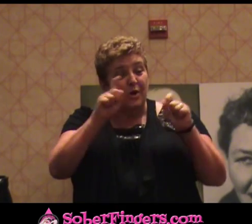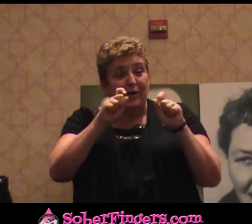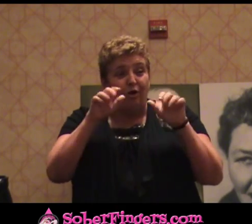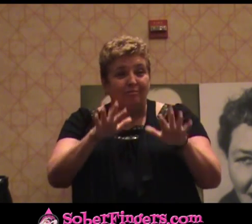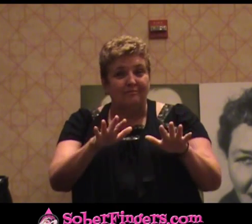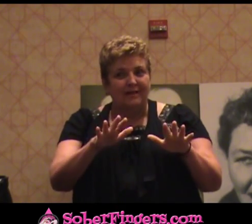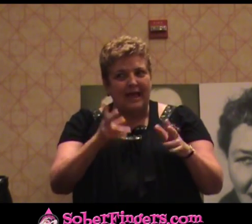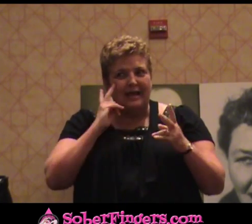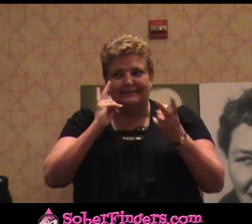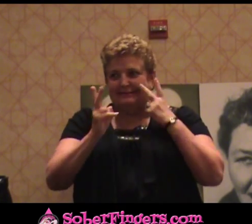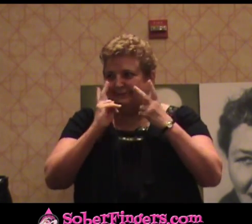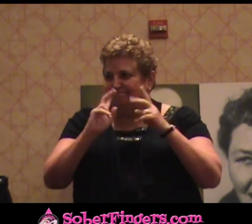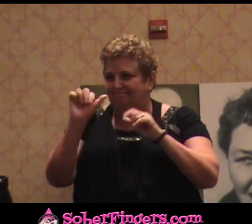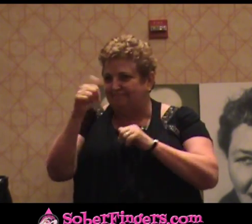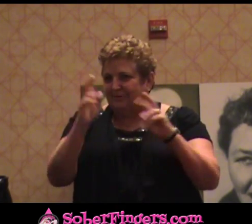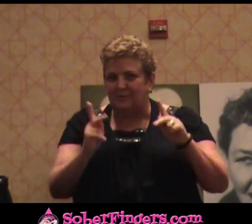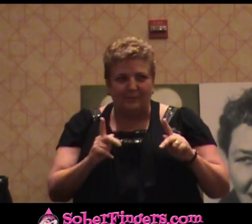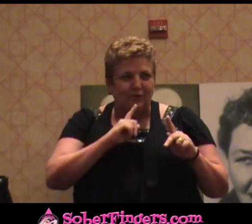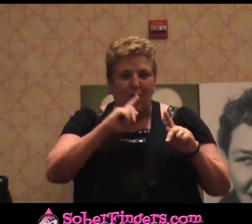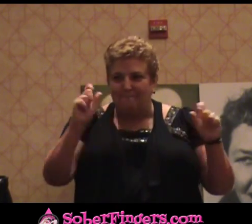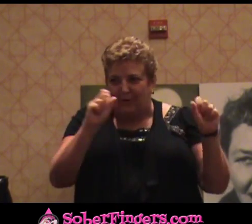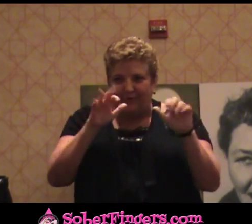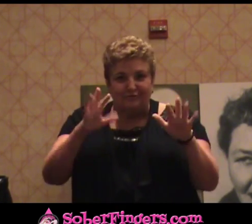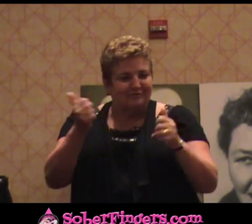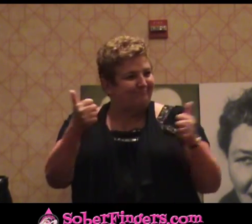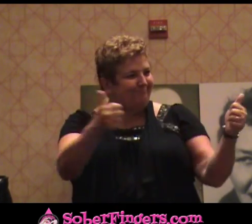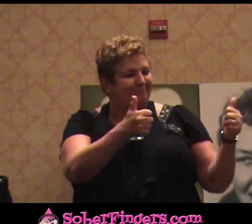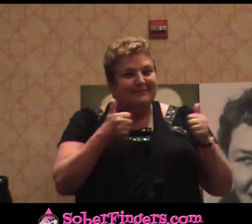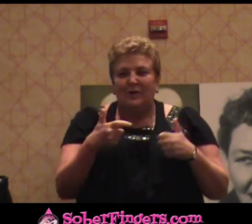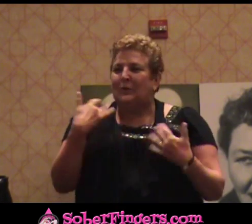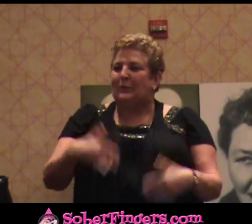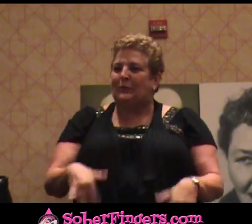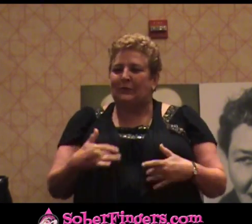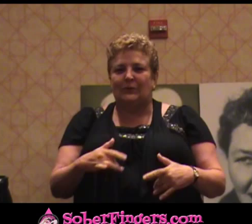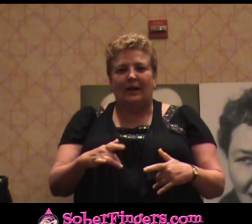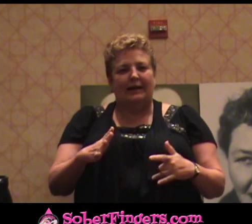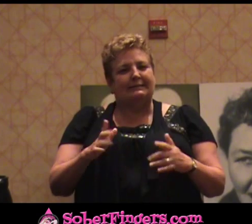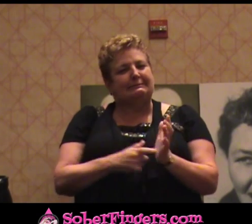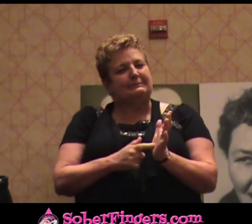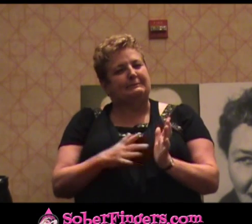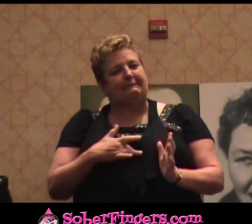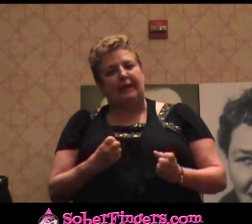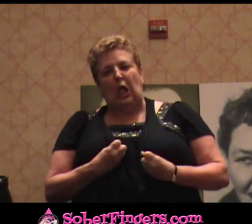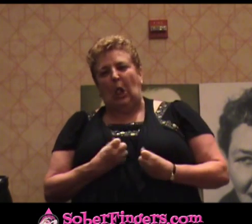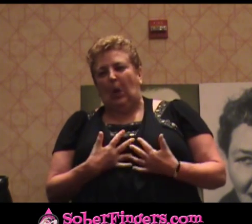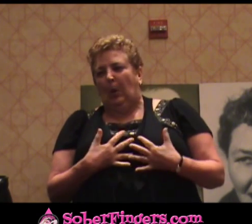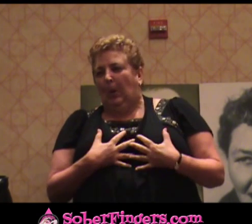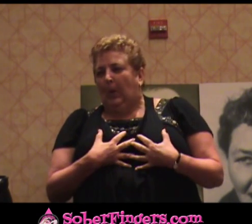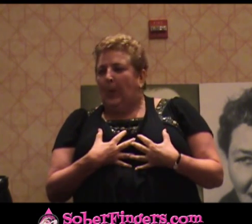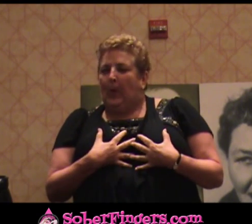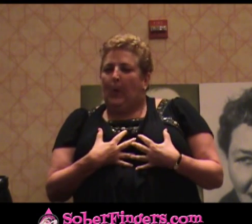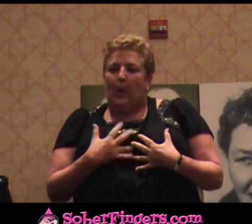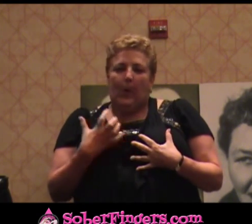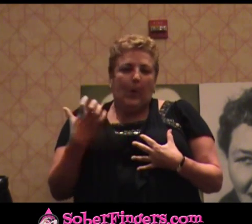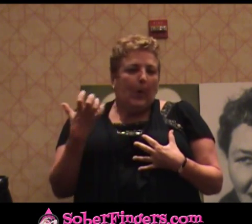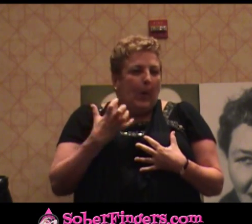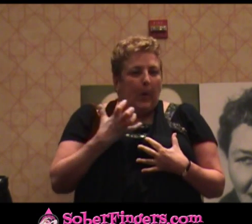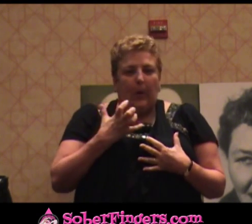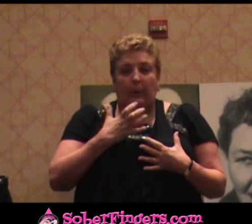Alcoholics Anonymous at so many levels. I get really emotional because it's really in my heart. I was telling